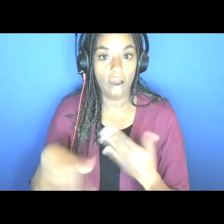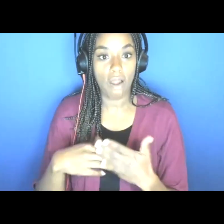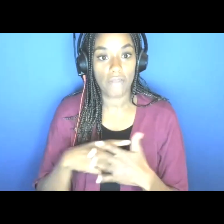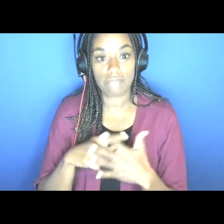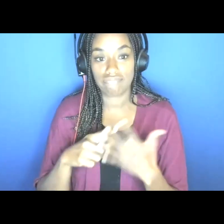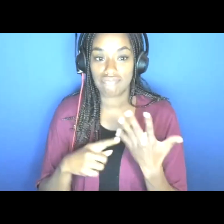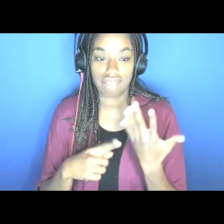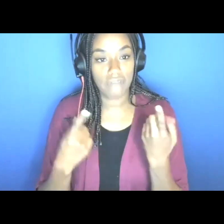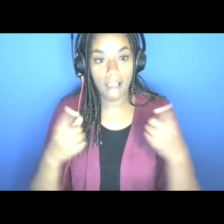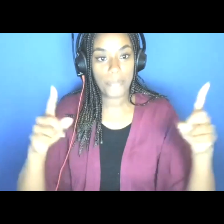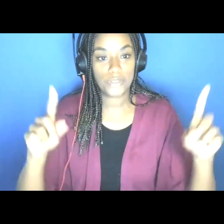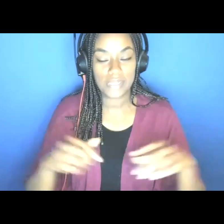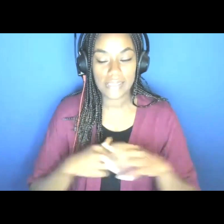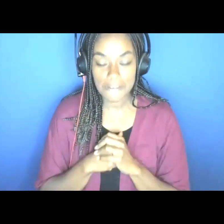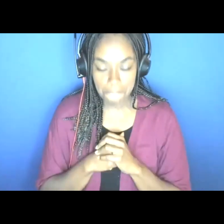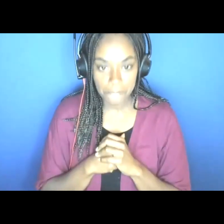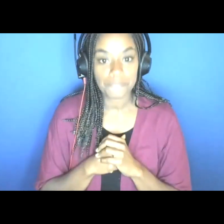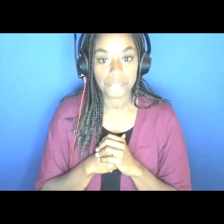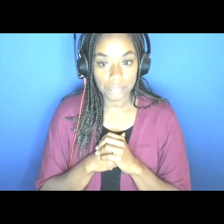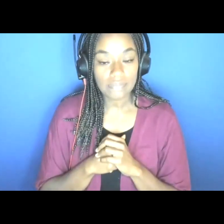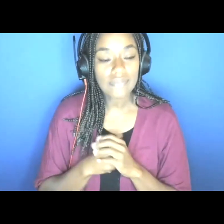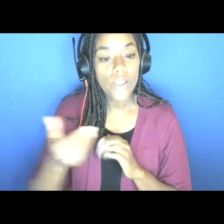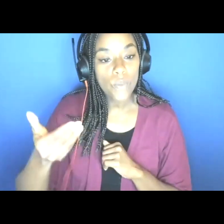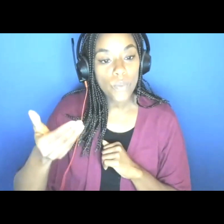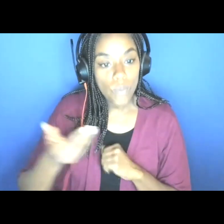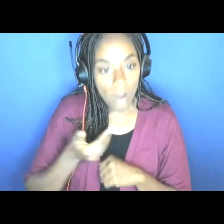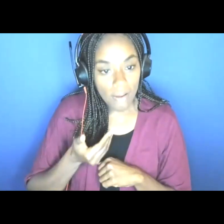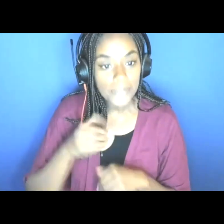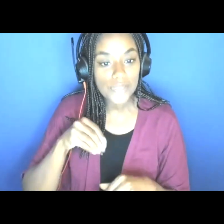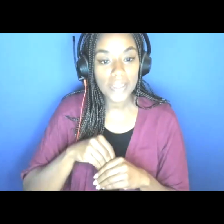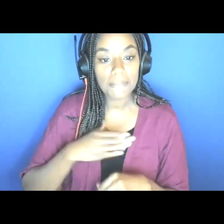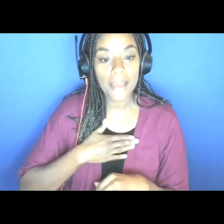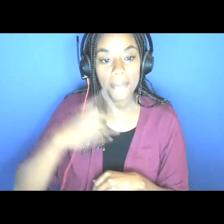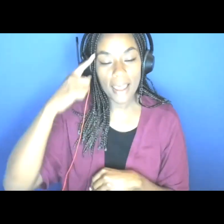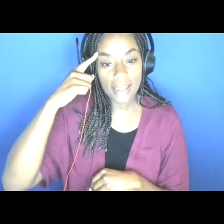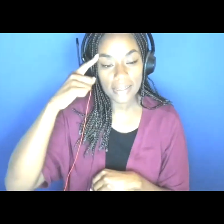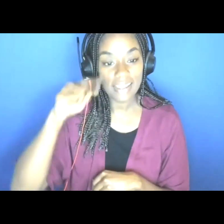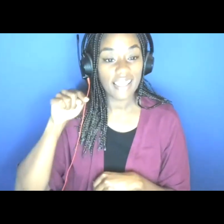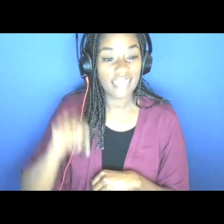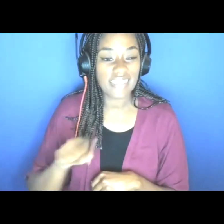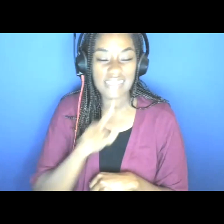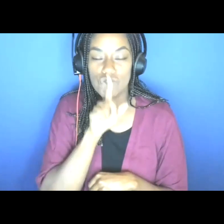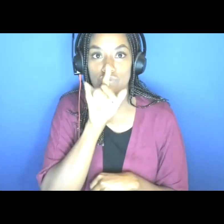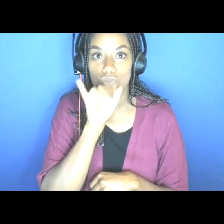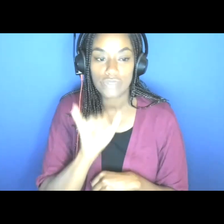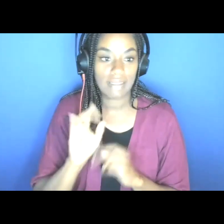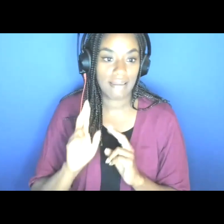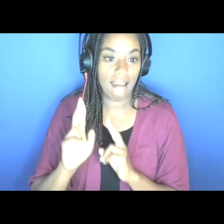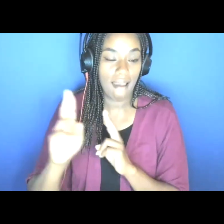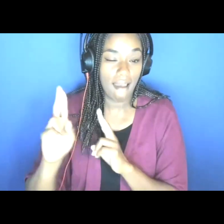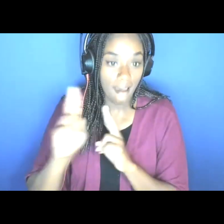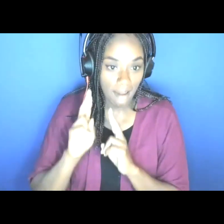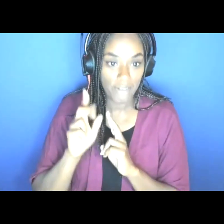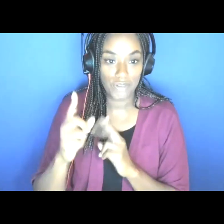accomplishments. Commissioner Bassett, welcome to In My Mind. This is a really, truly honor for us to have you join us,